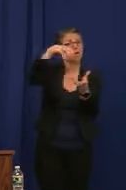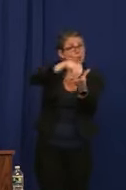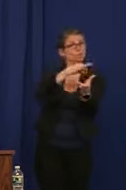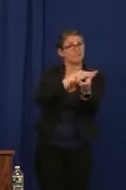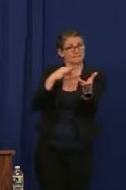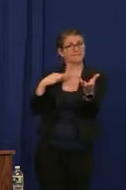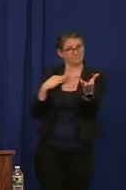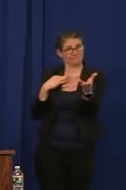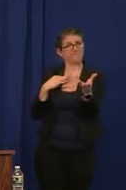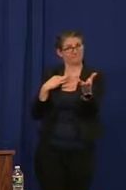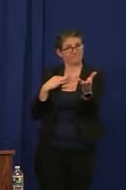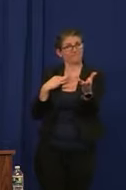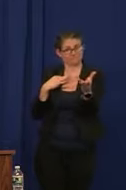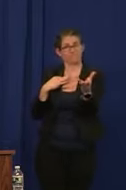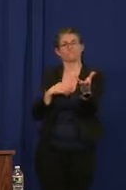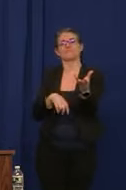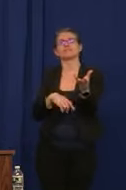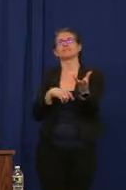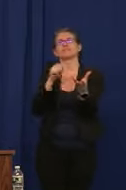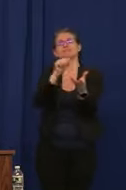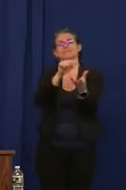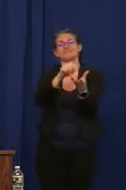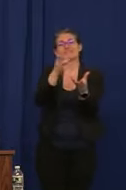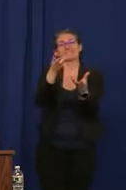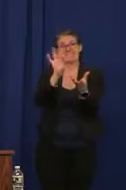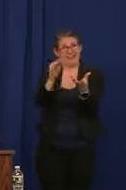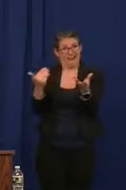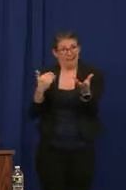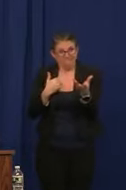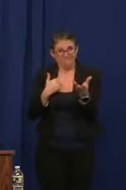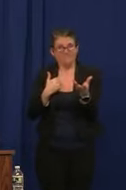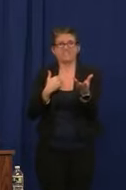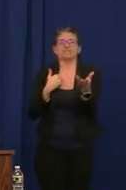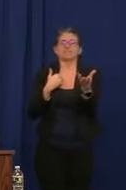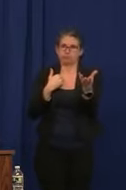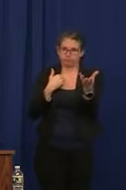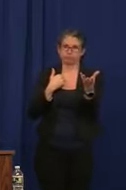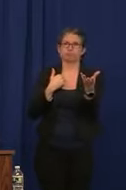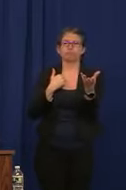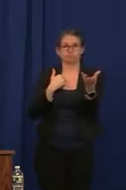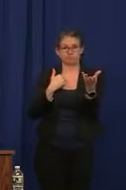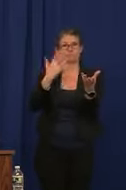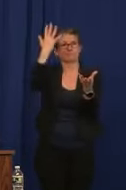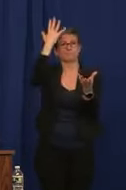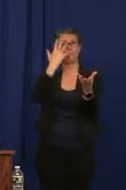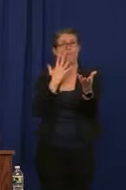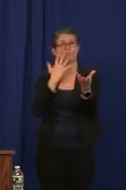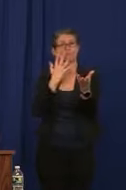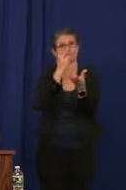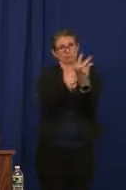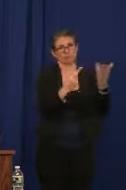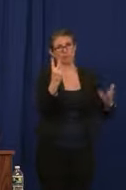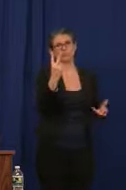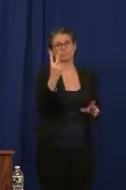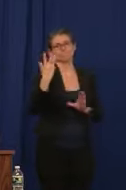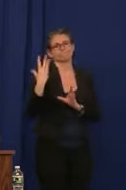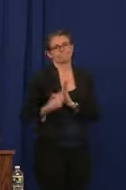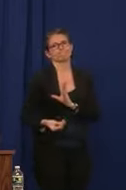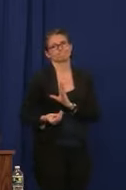tested positive for coronavirus. And sadly there have also been 2 individuals who have